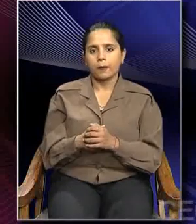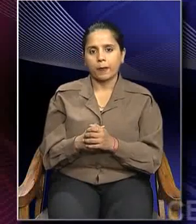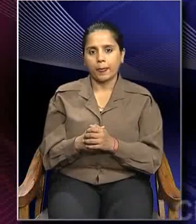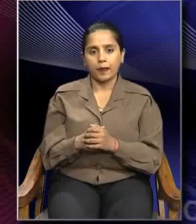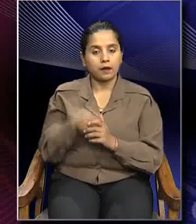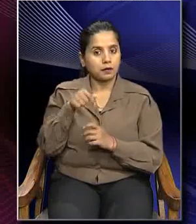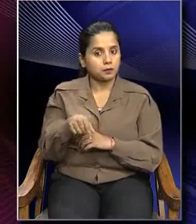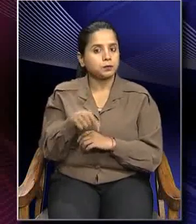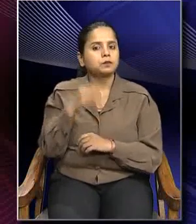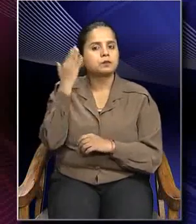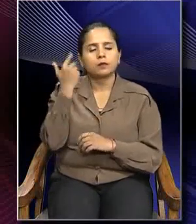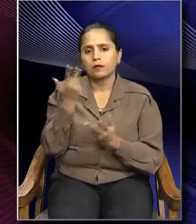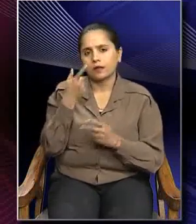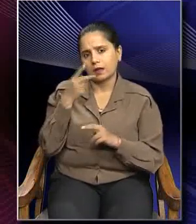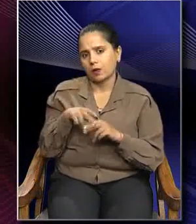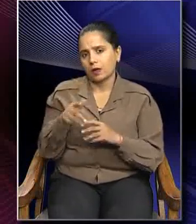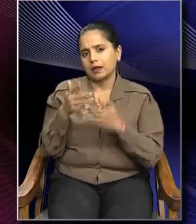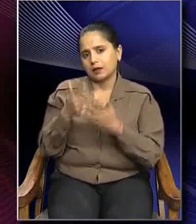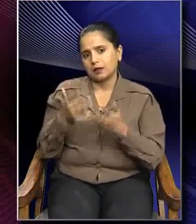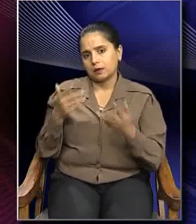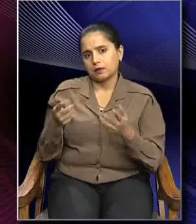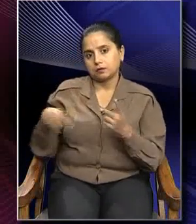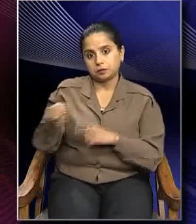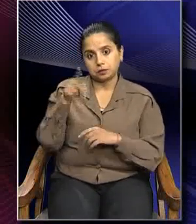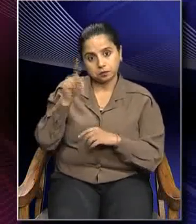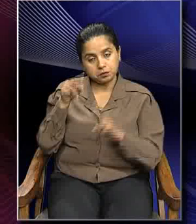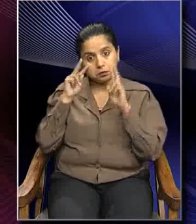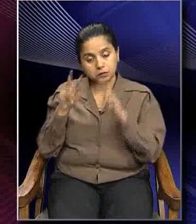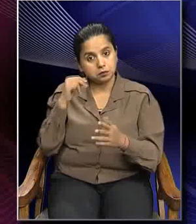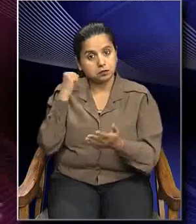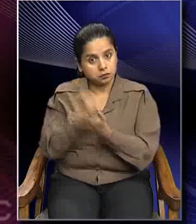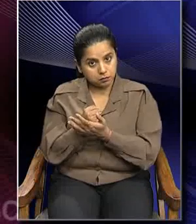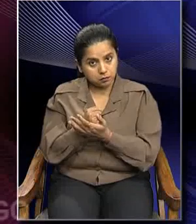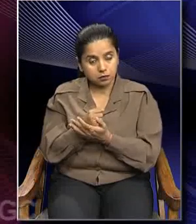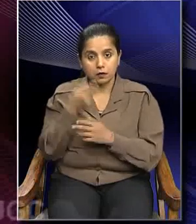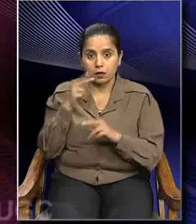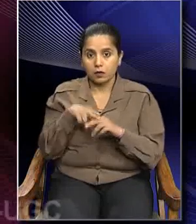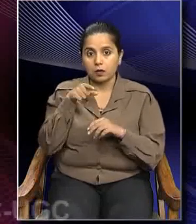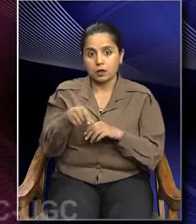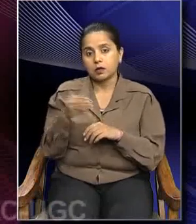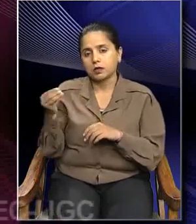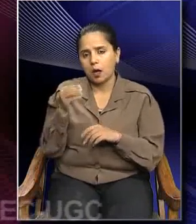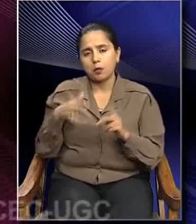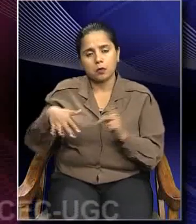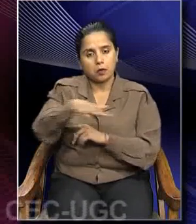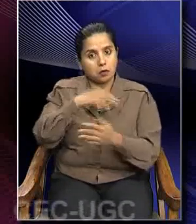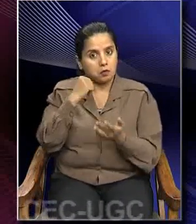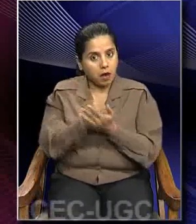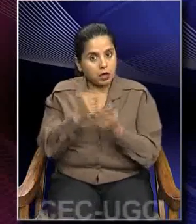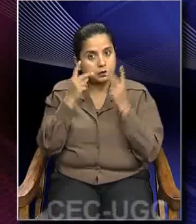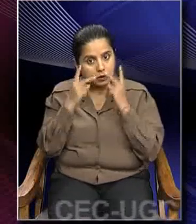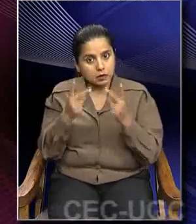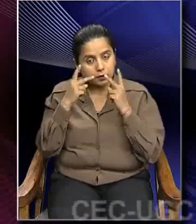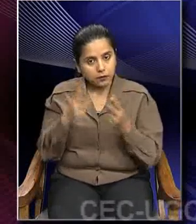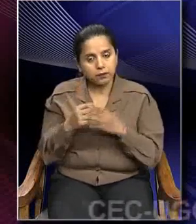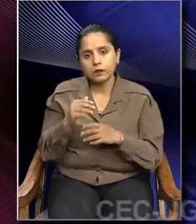This is because if a thing should have been perceived under certain circumstances,